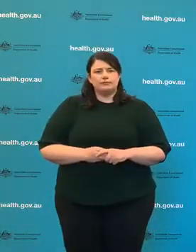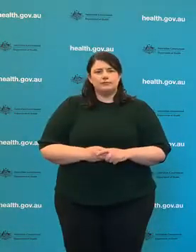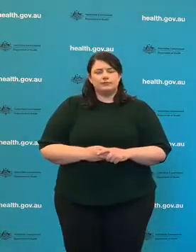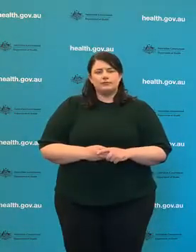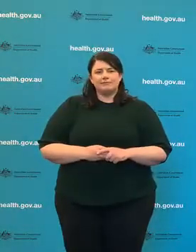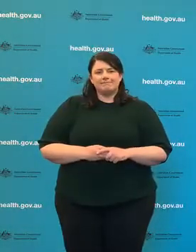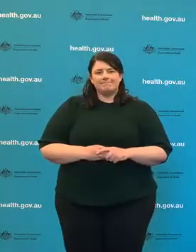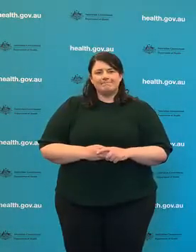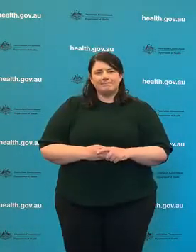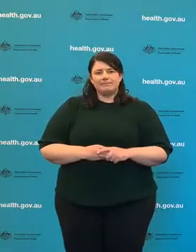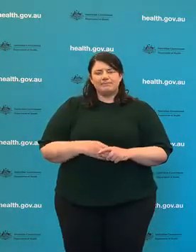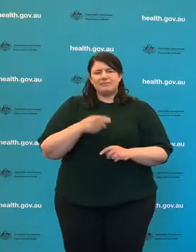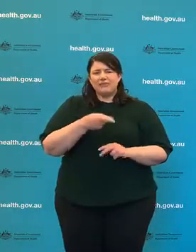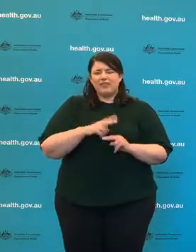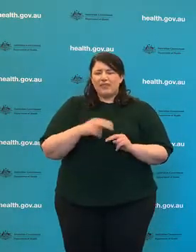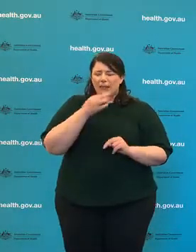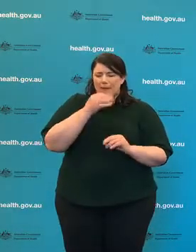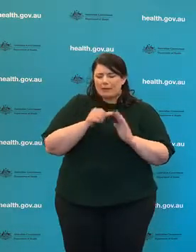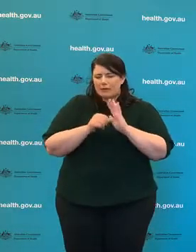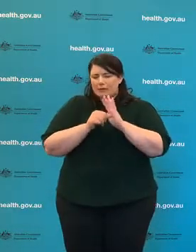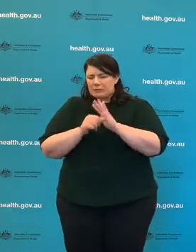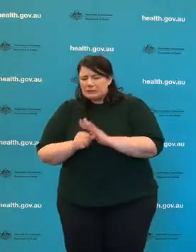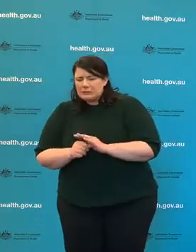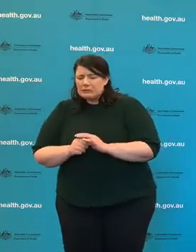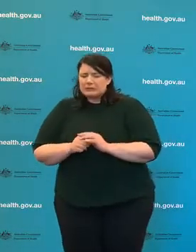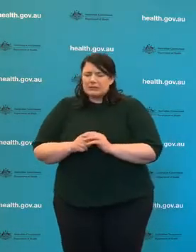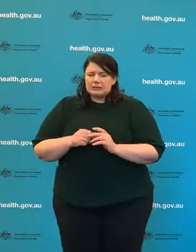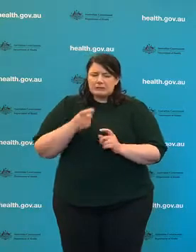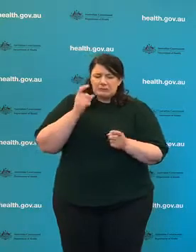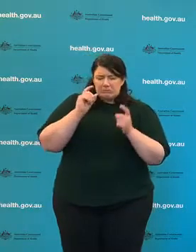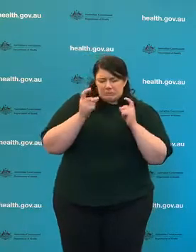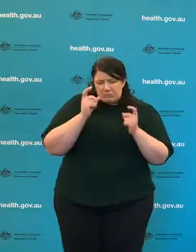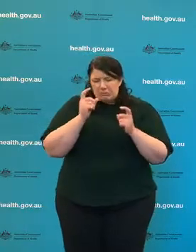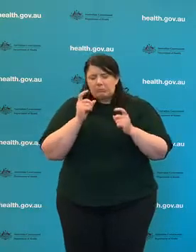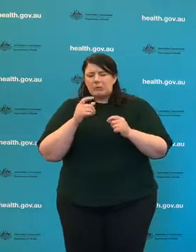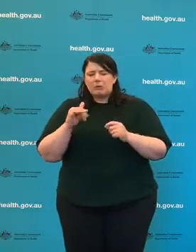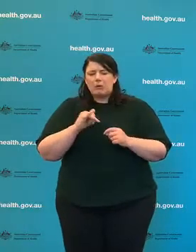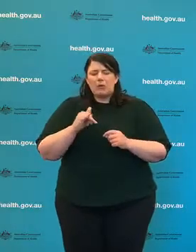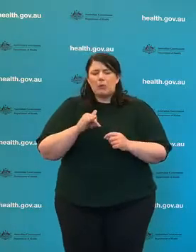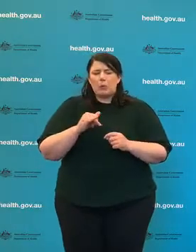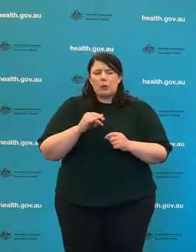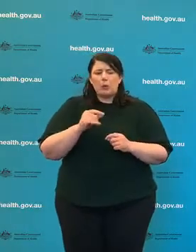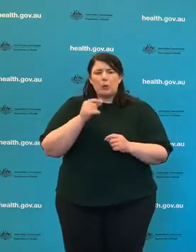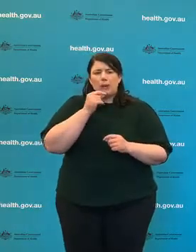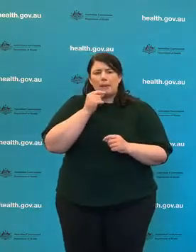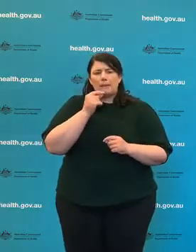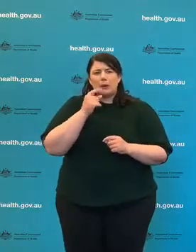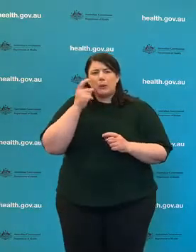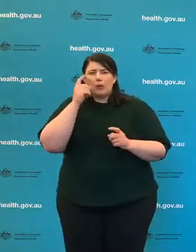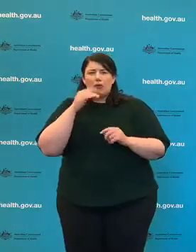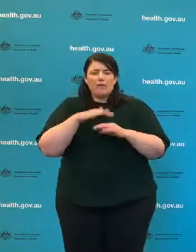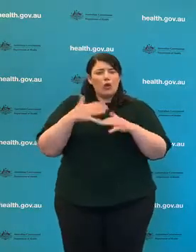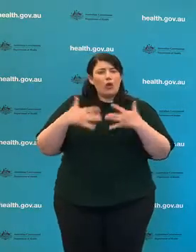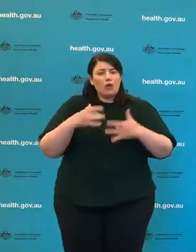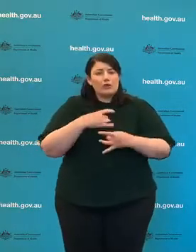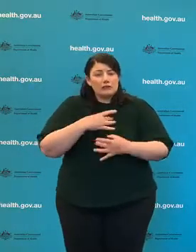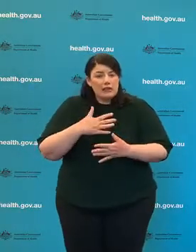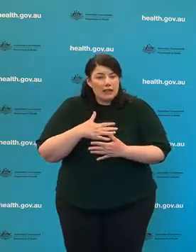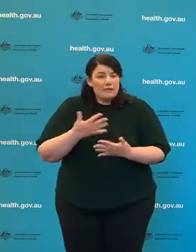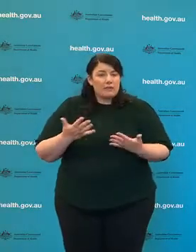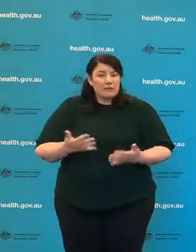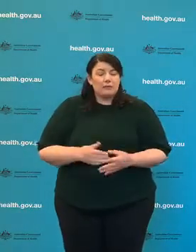call dark and down, or thinking about behaviour, doing things that might be dangerous